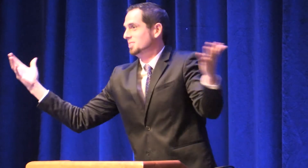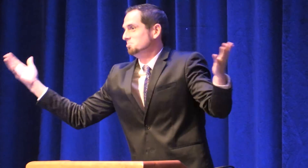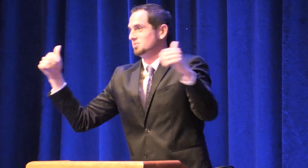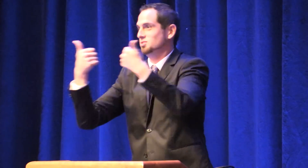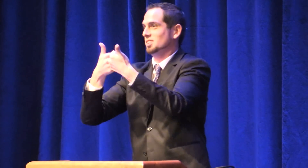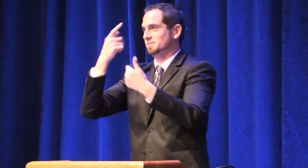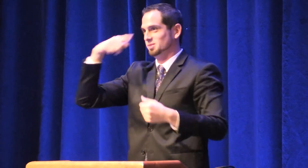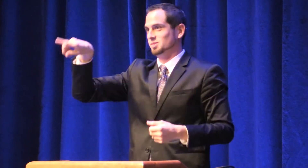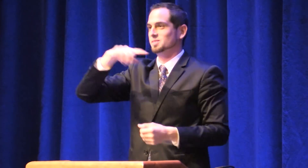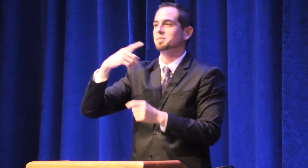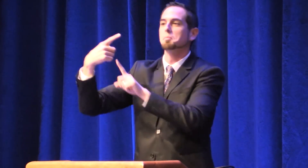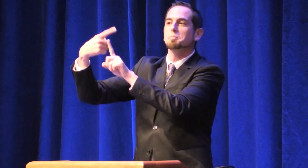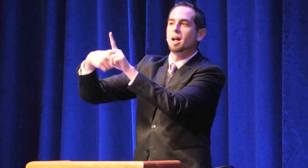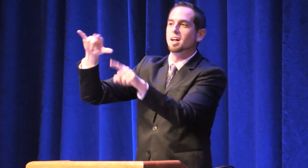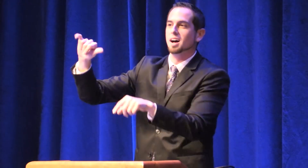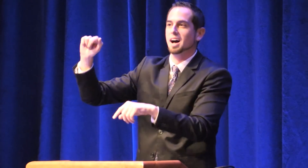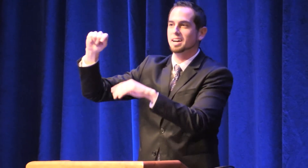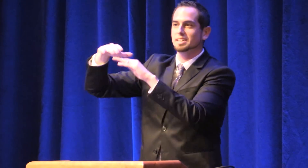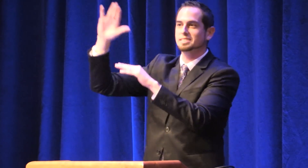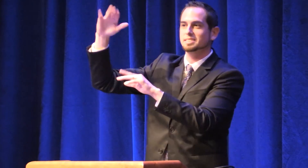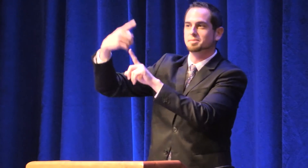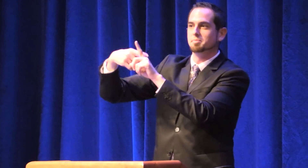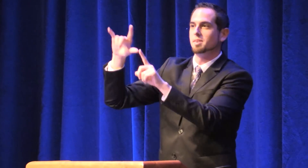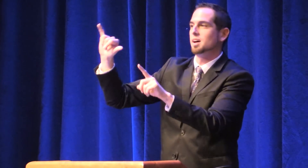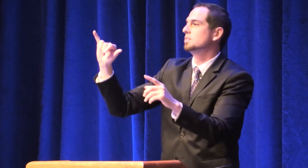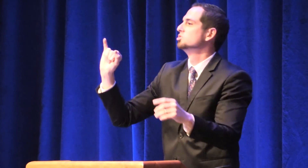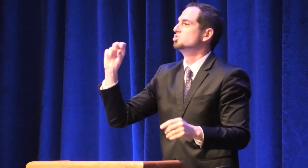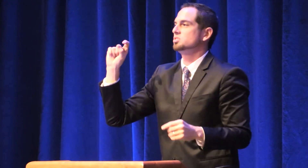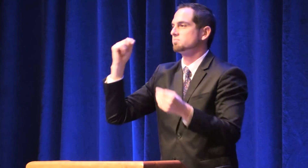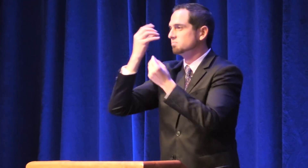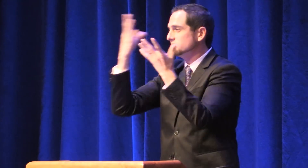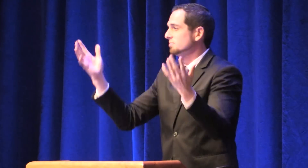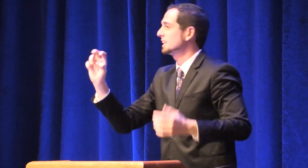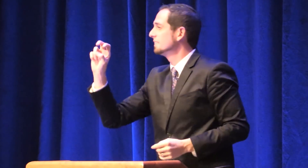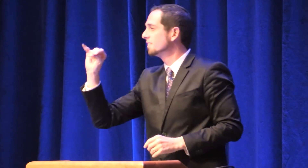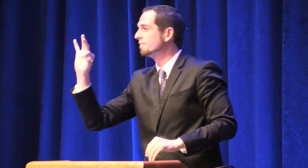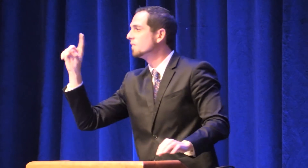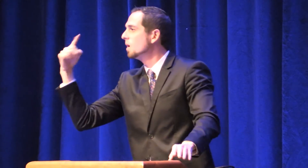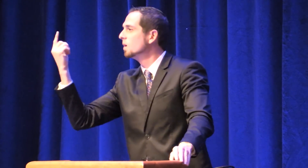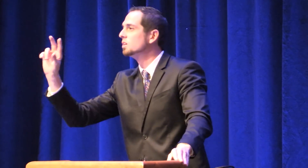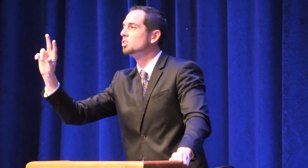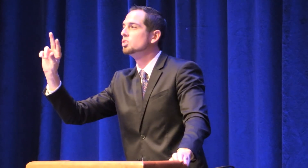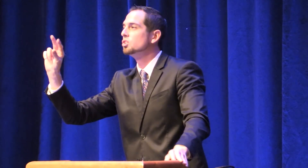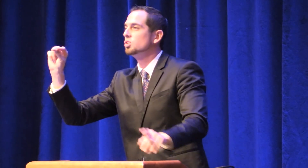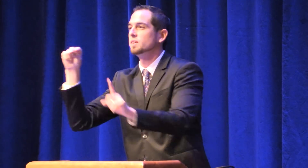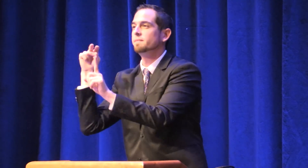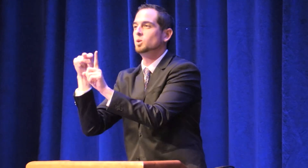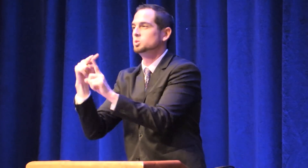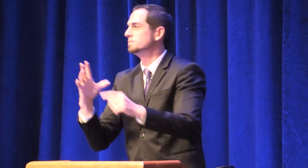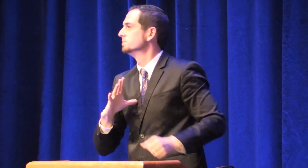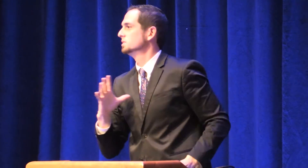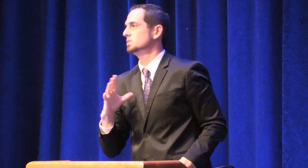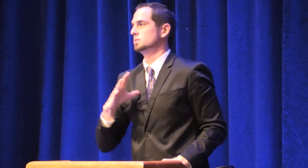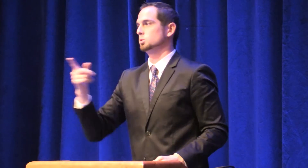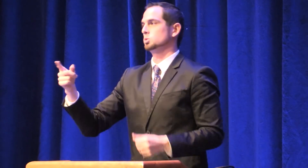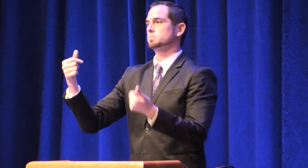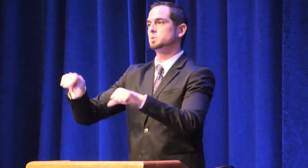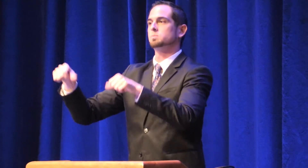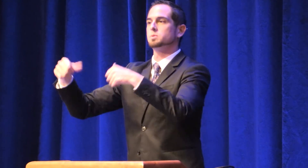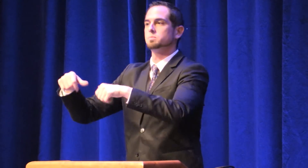disseminated. So maybe I'll challenge all of you now to do a weekly, well, a monthly at least, a monthly vlog.